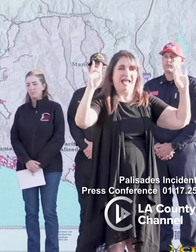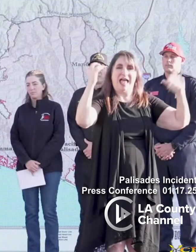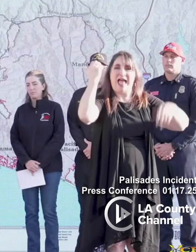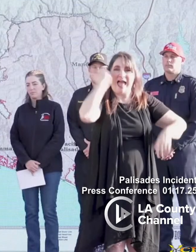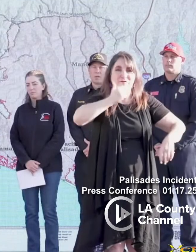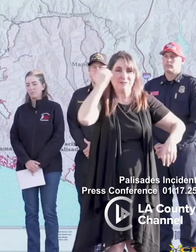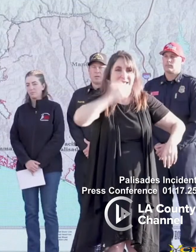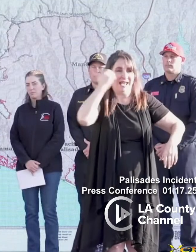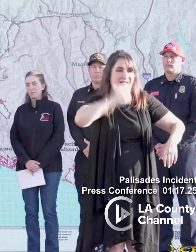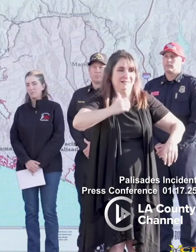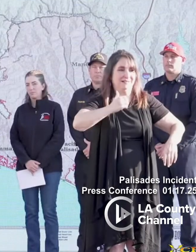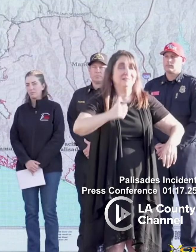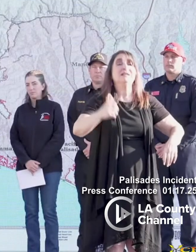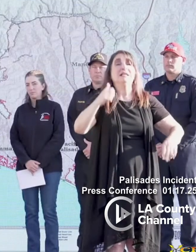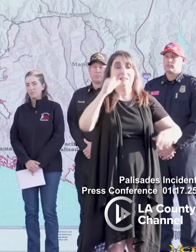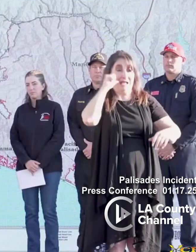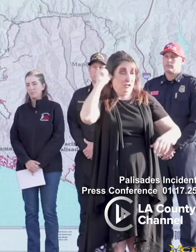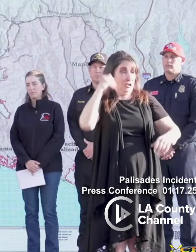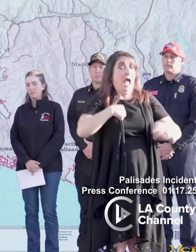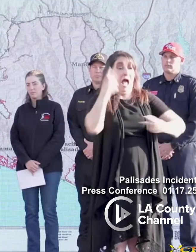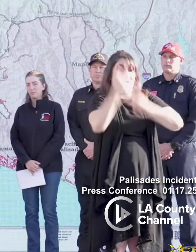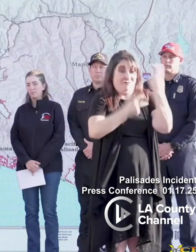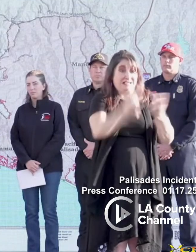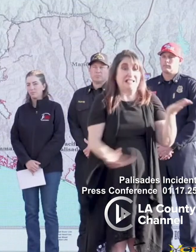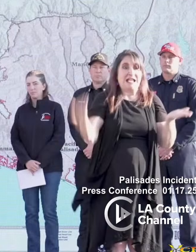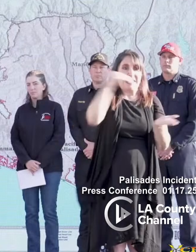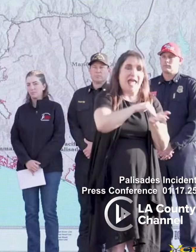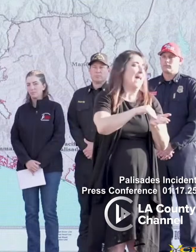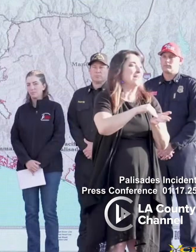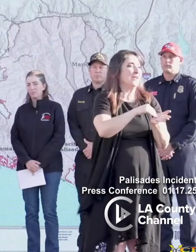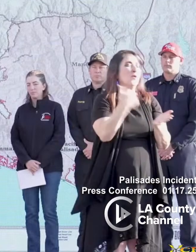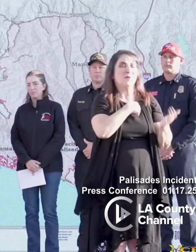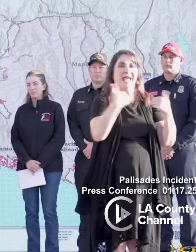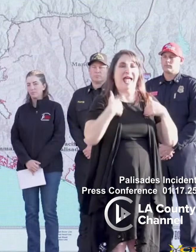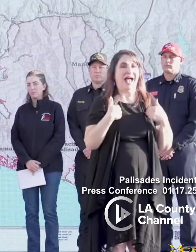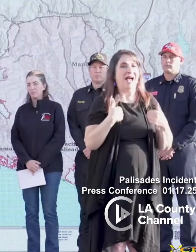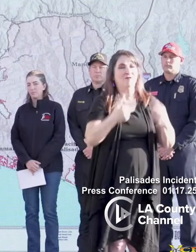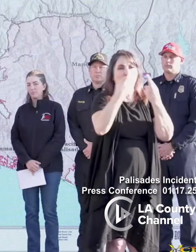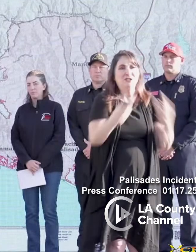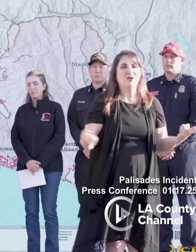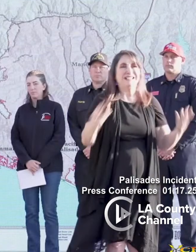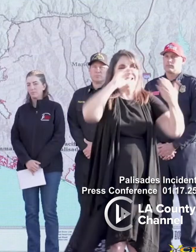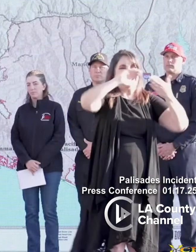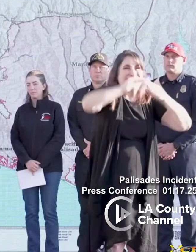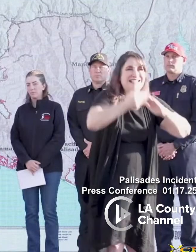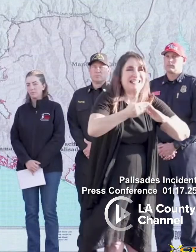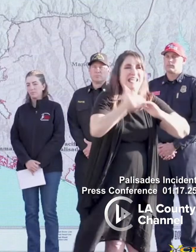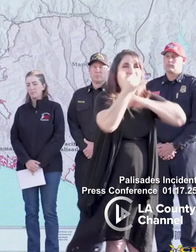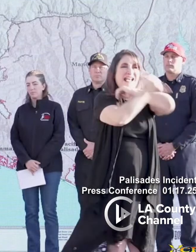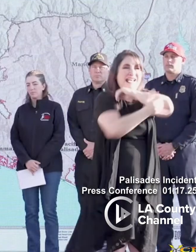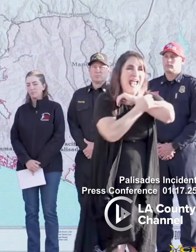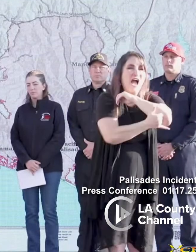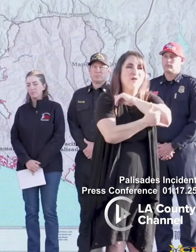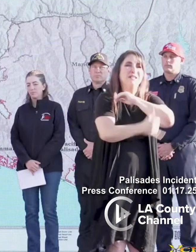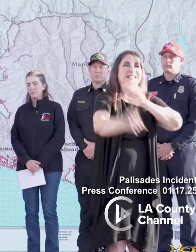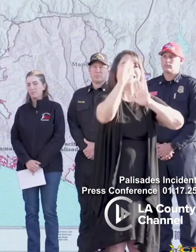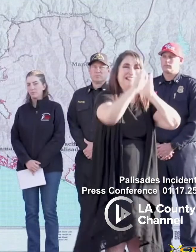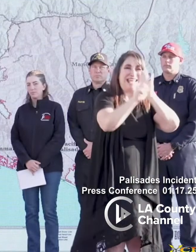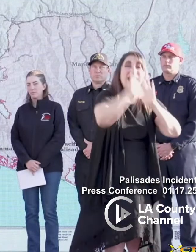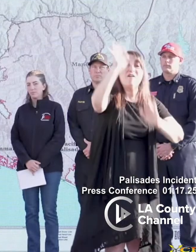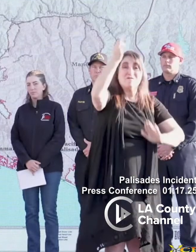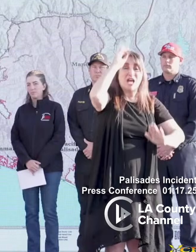day. I visited again yesterday. Resources from city, county, state, and federal government are there to help